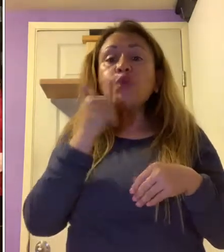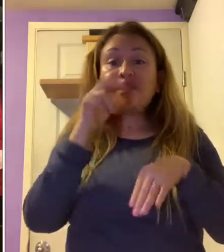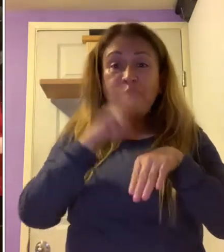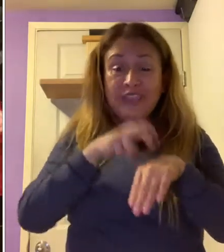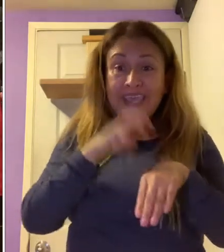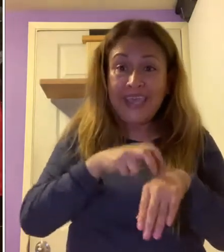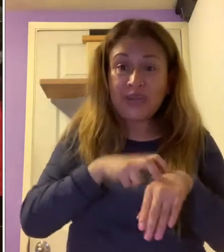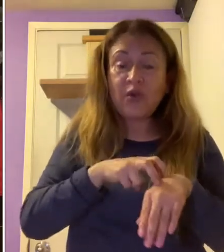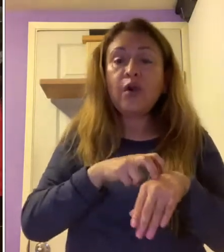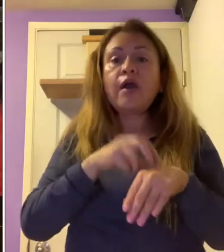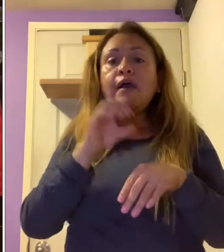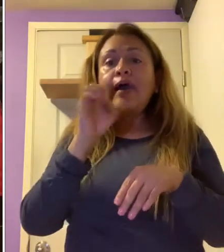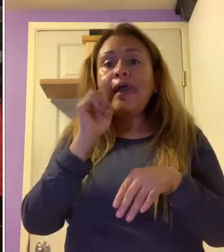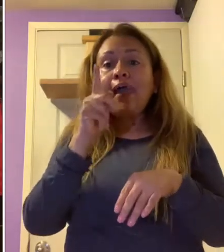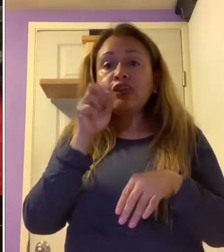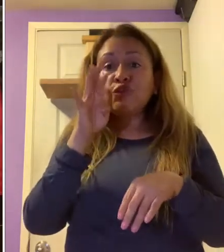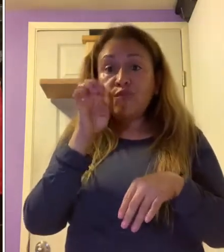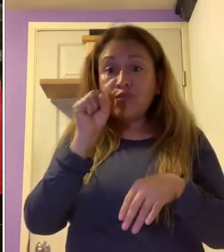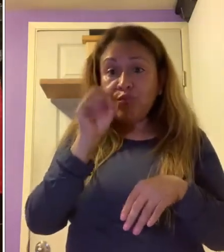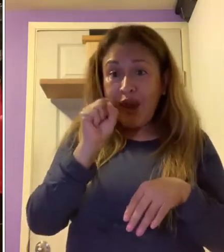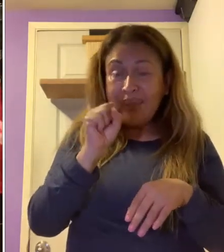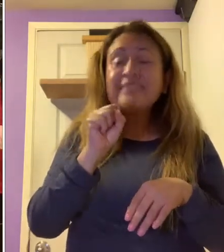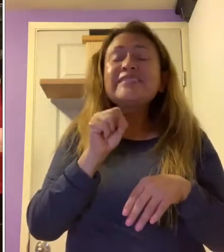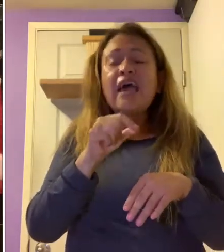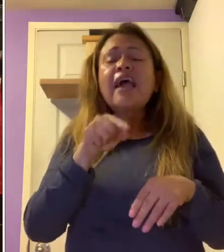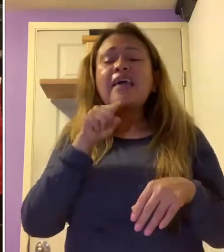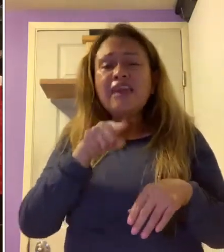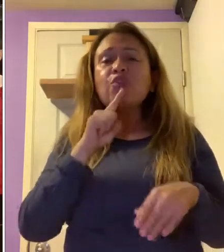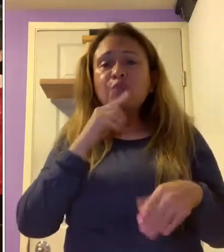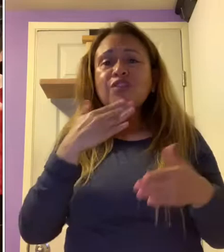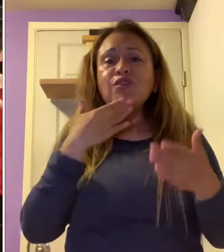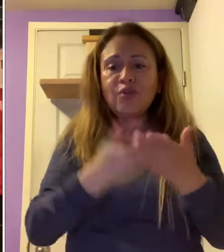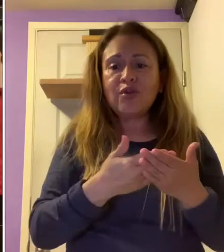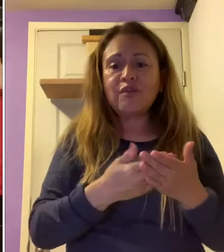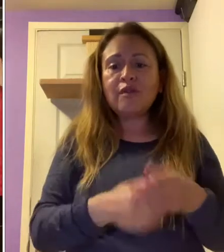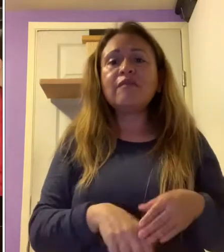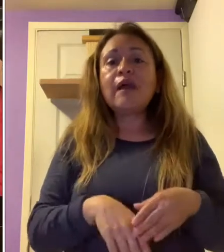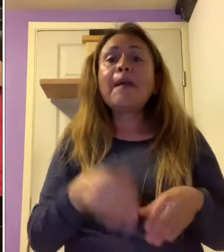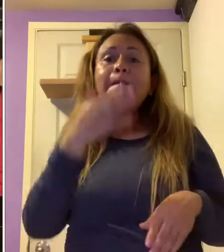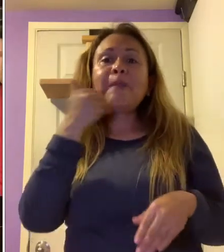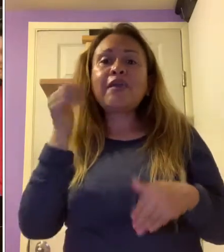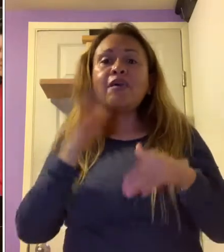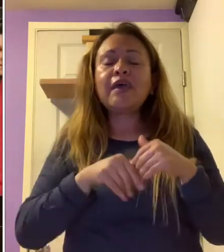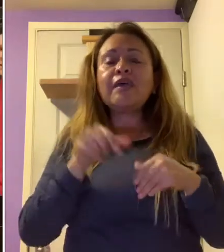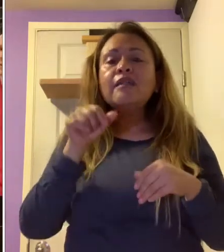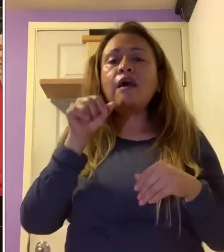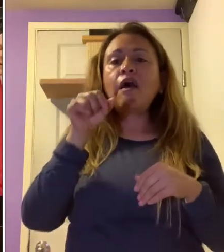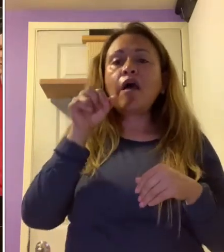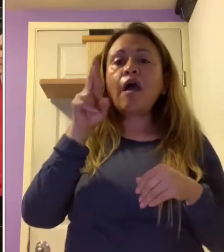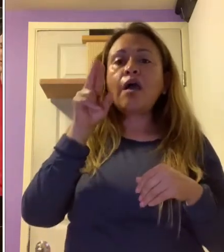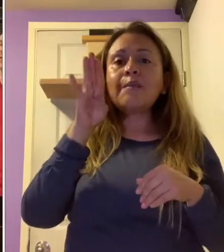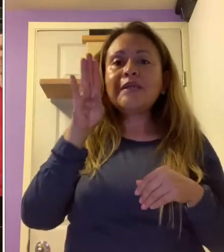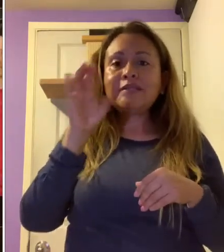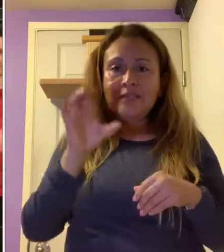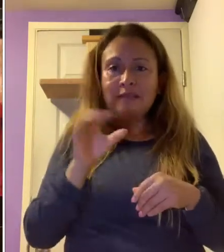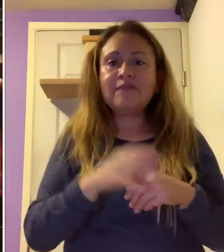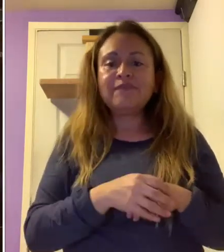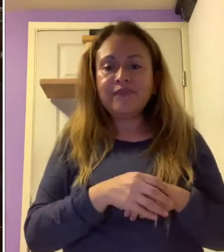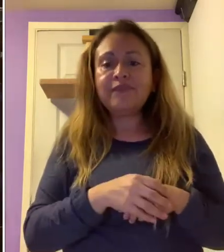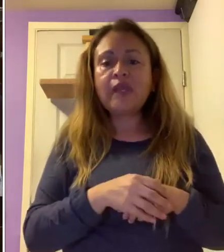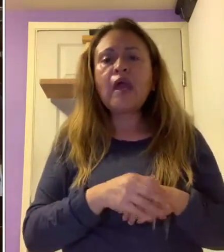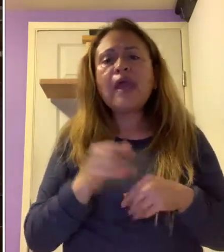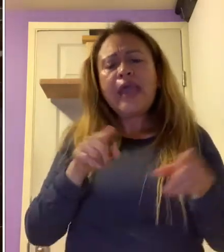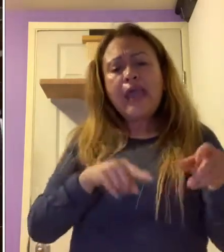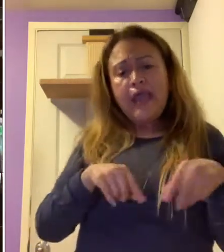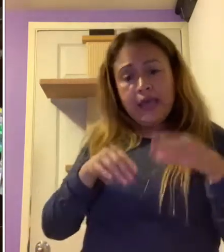have that here. Is it a healthy fry? No, but it's healthy-ish, and it's certainly healthier than your Arby's seasoned curly fries. So my